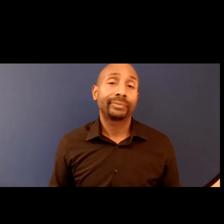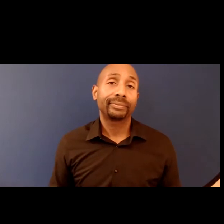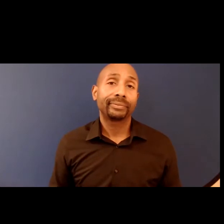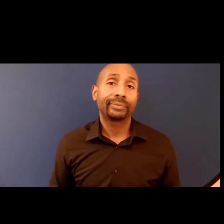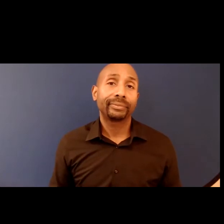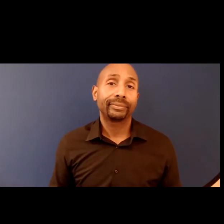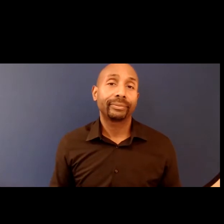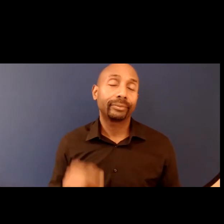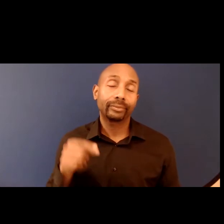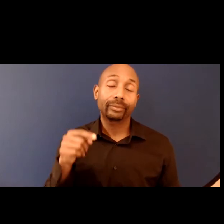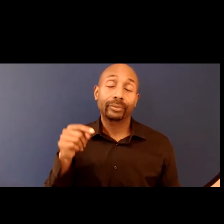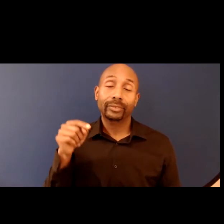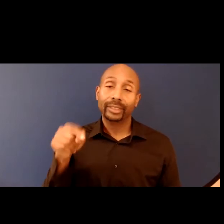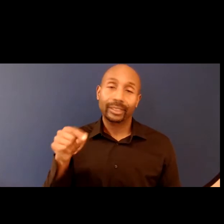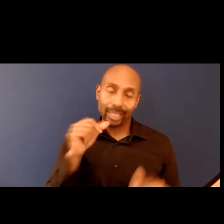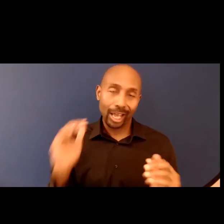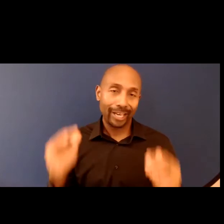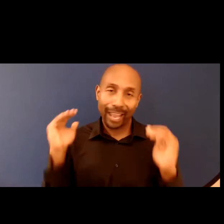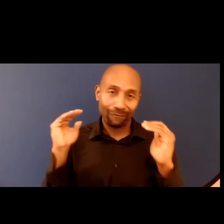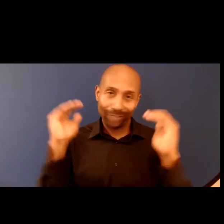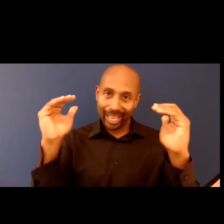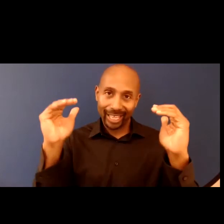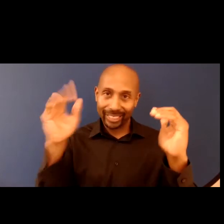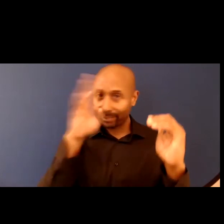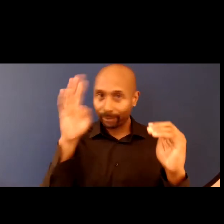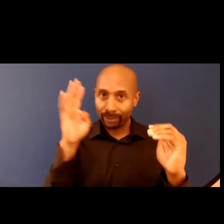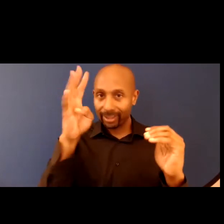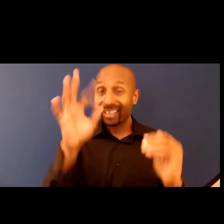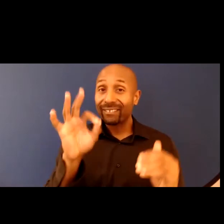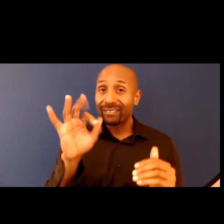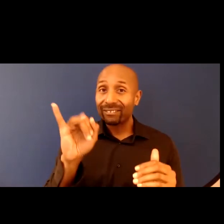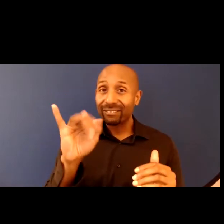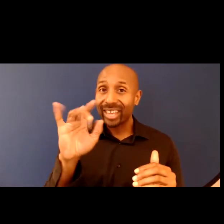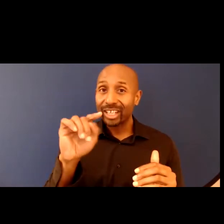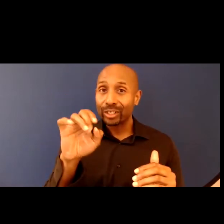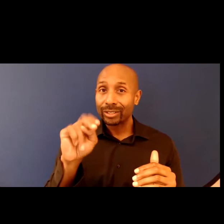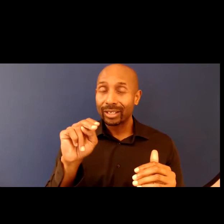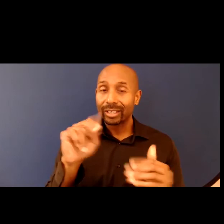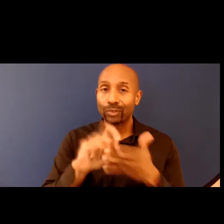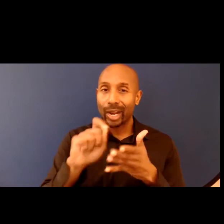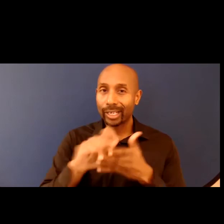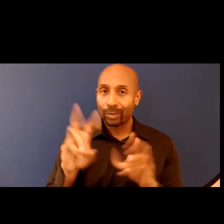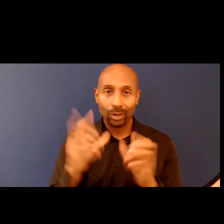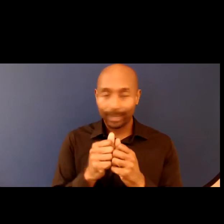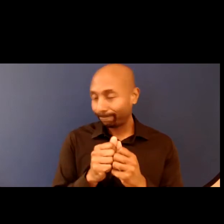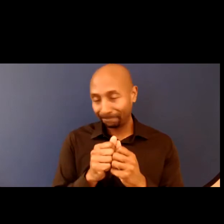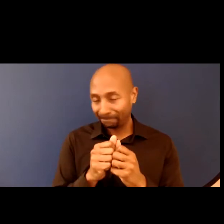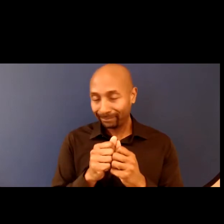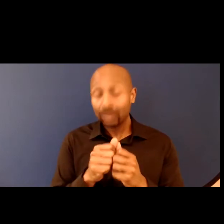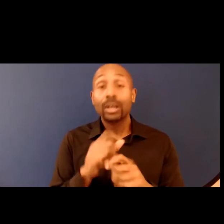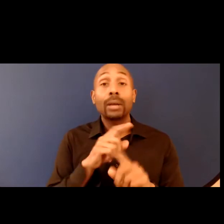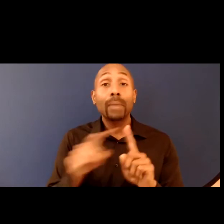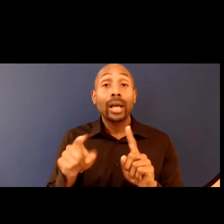an advanced fiction writing workshop. What we need to move